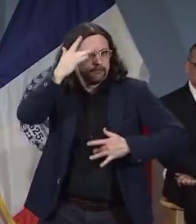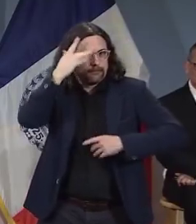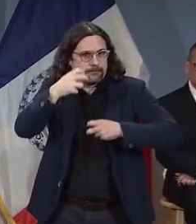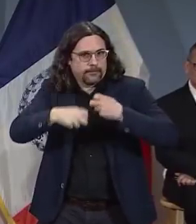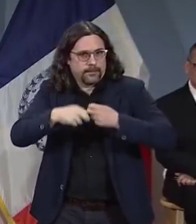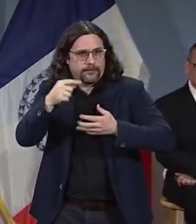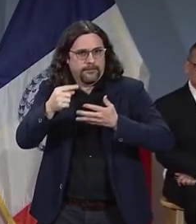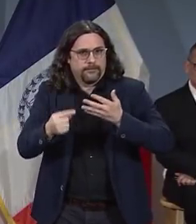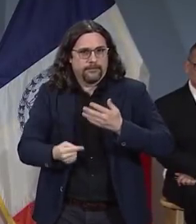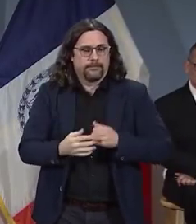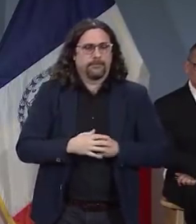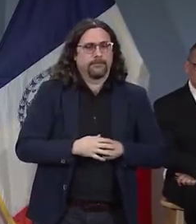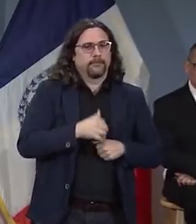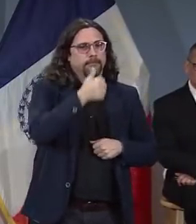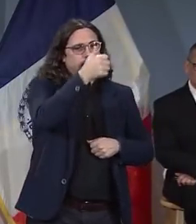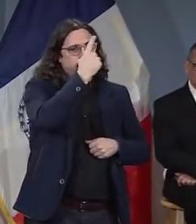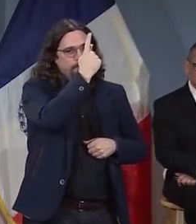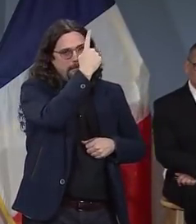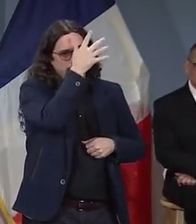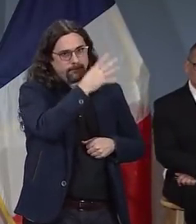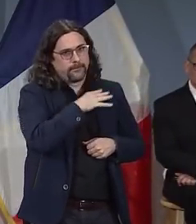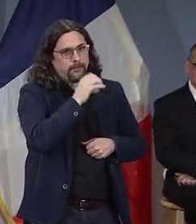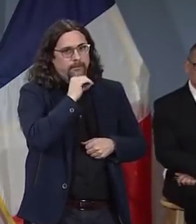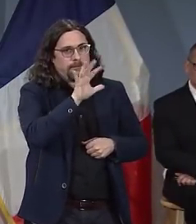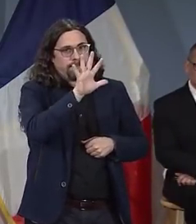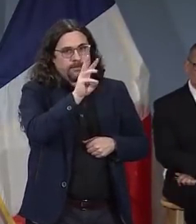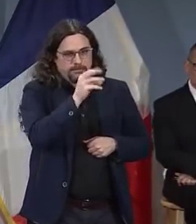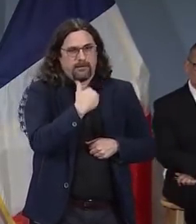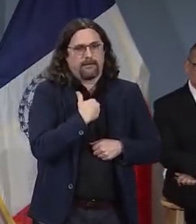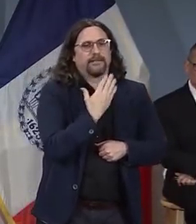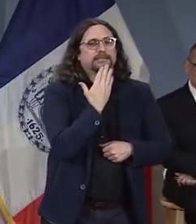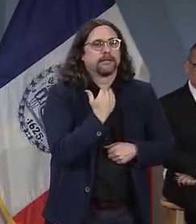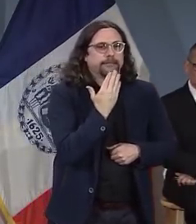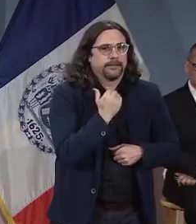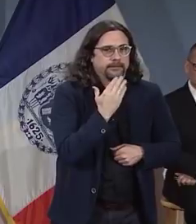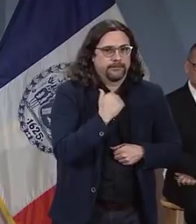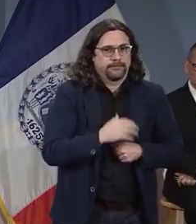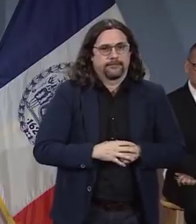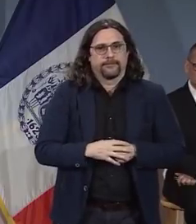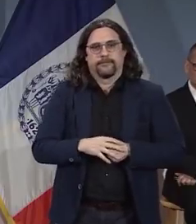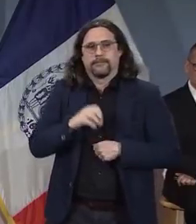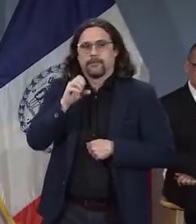diabetes. And a 53-year-old woman who had diabetes and heart disease.